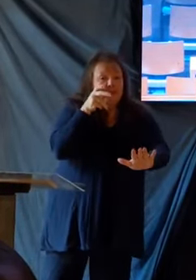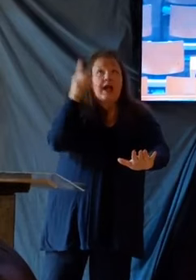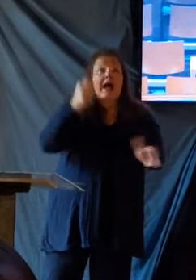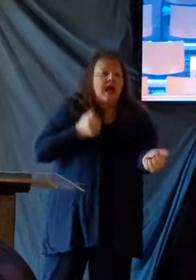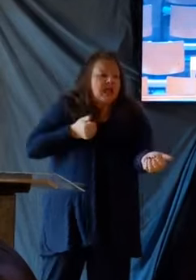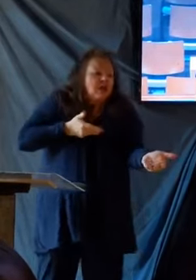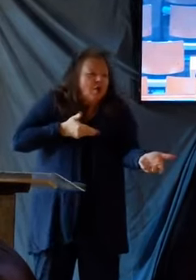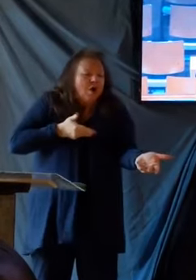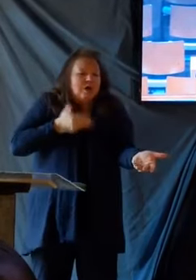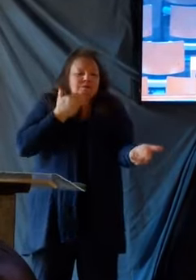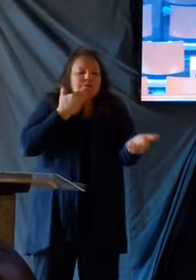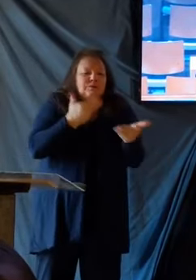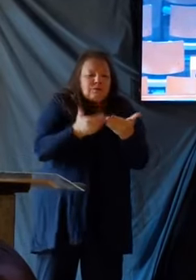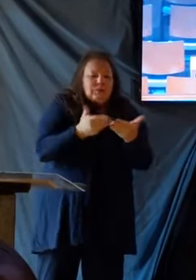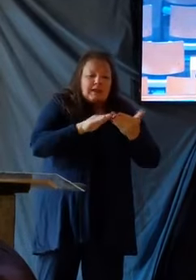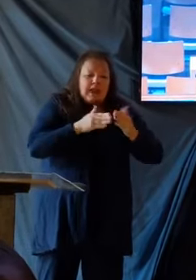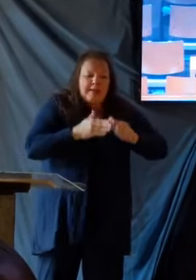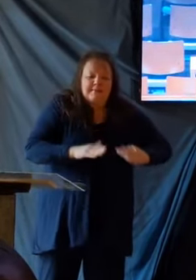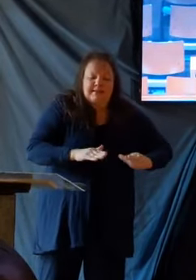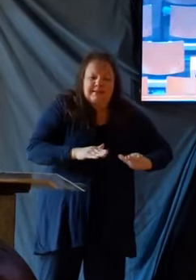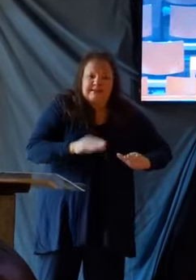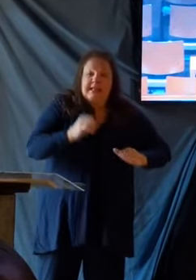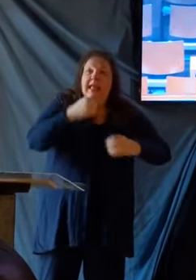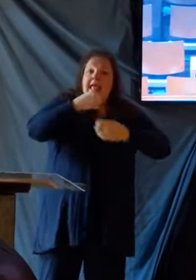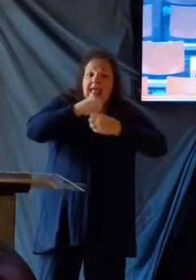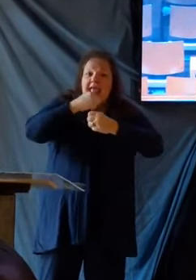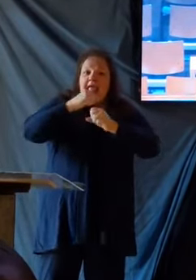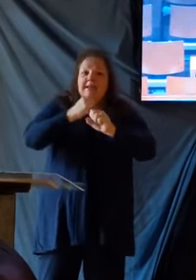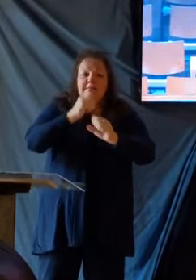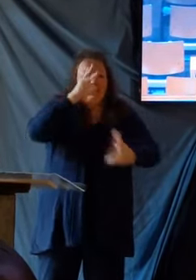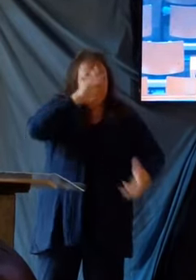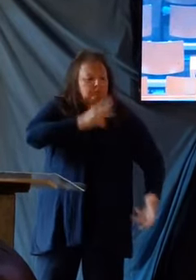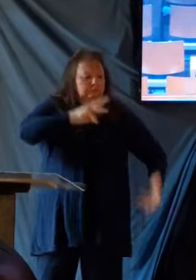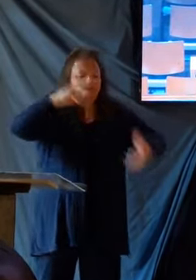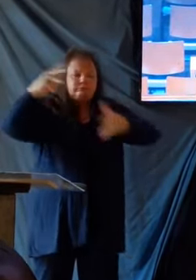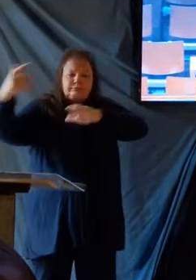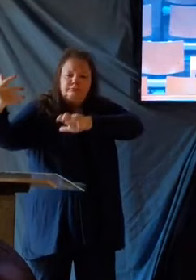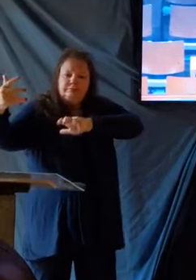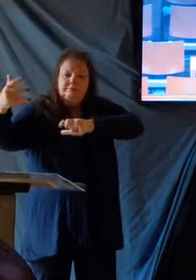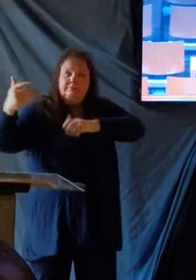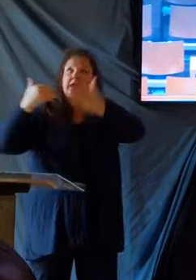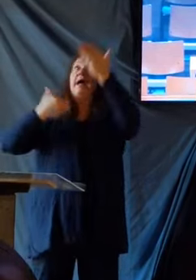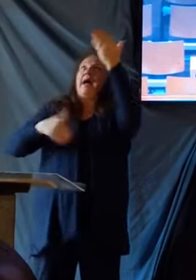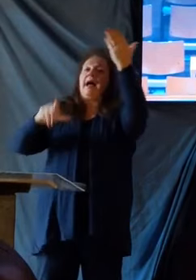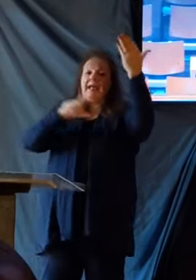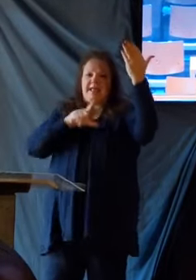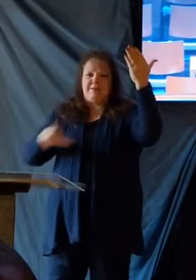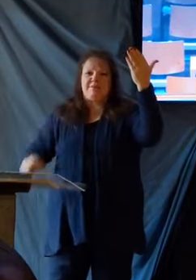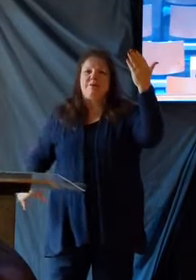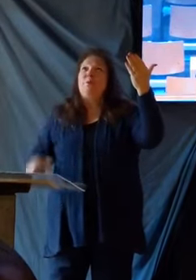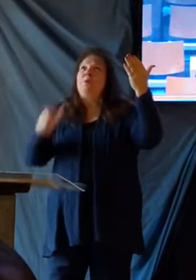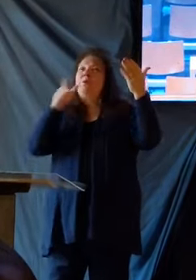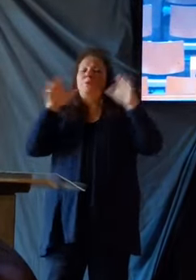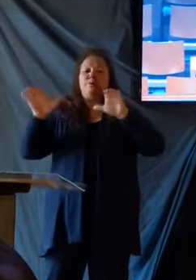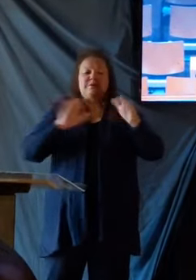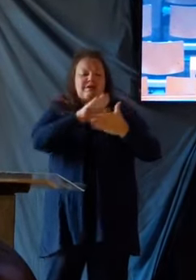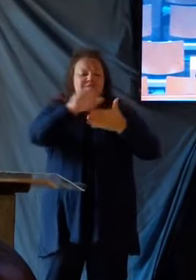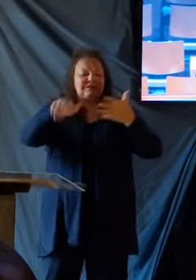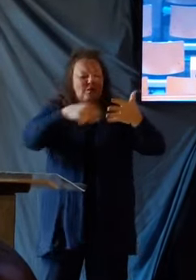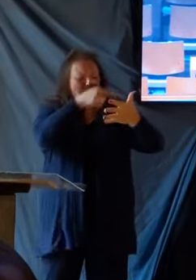Causing well-being or peace and creating calamity. I am the Lord who does